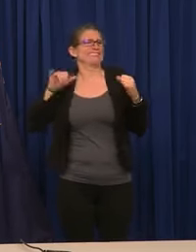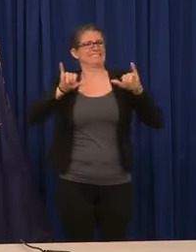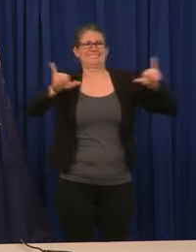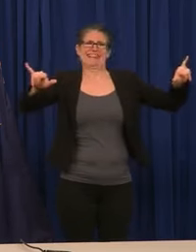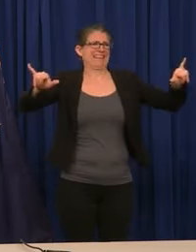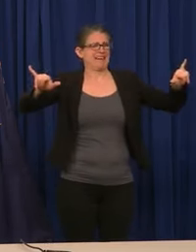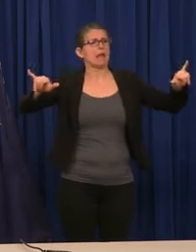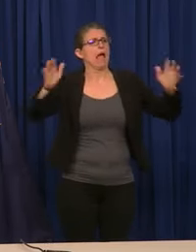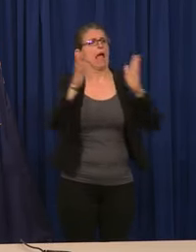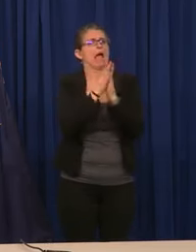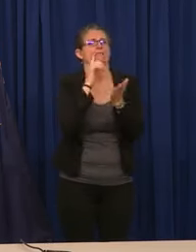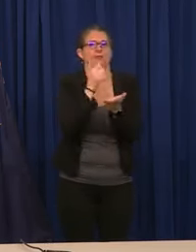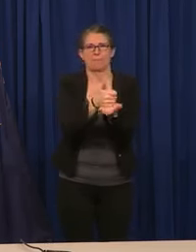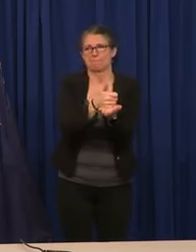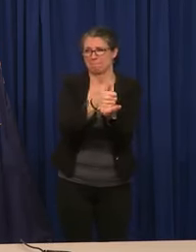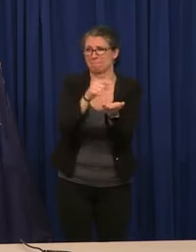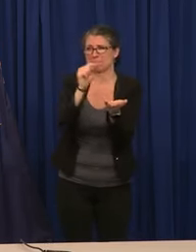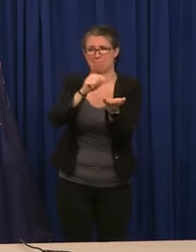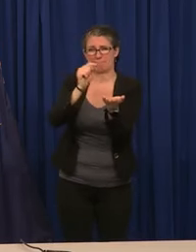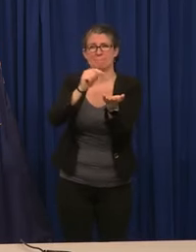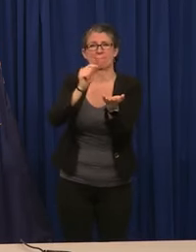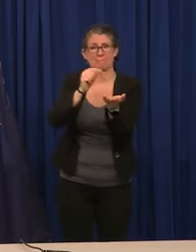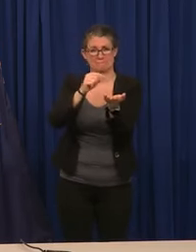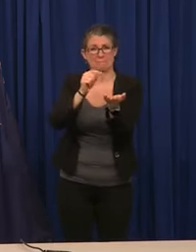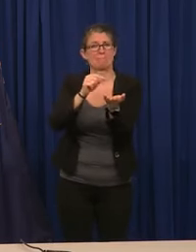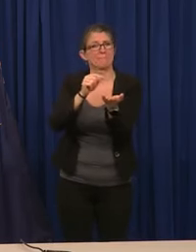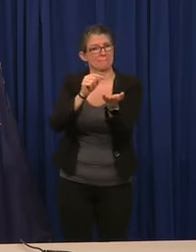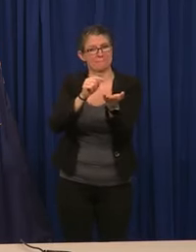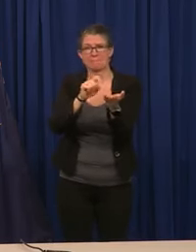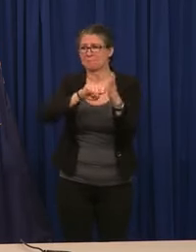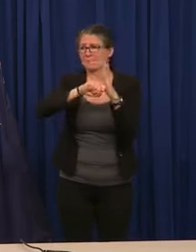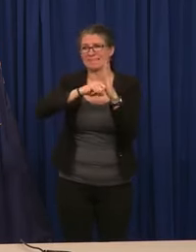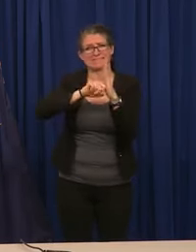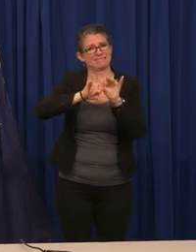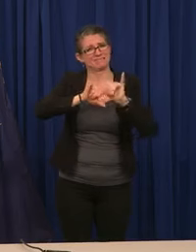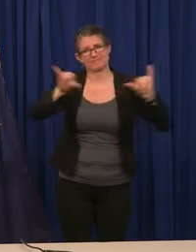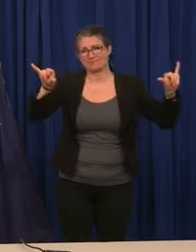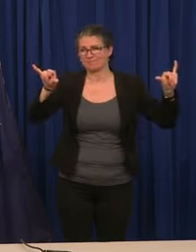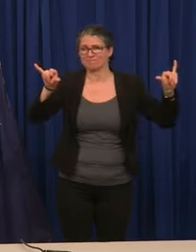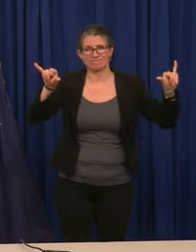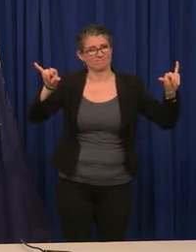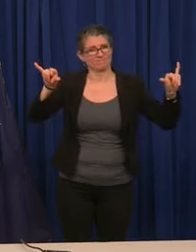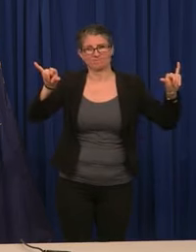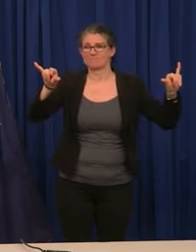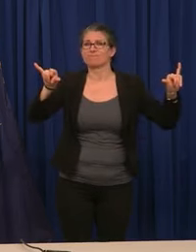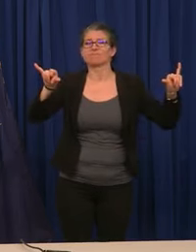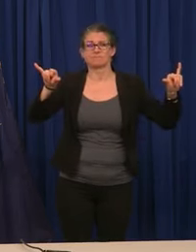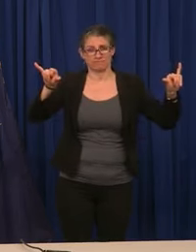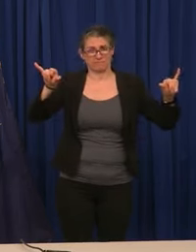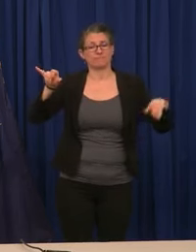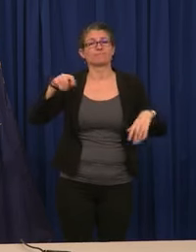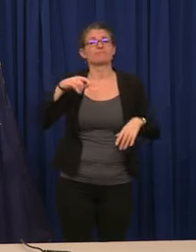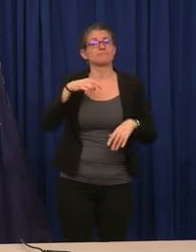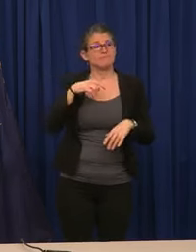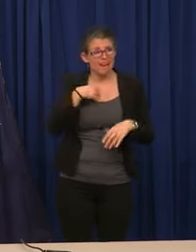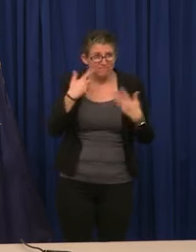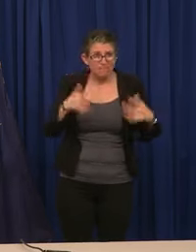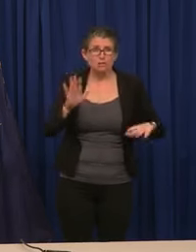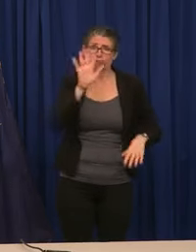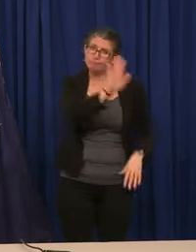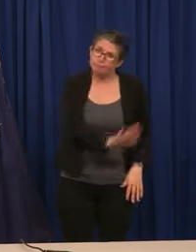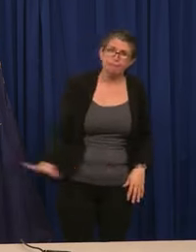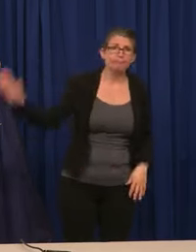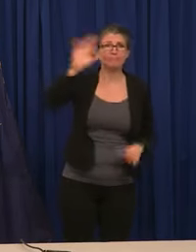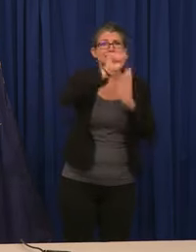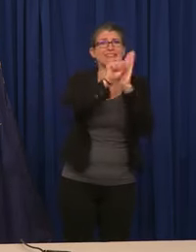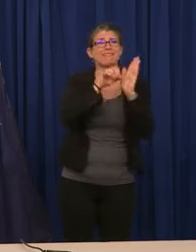who are in need, who may be elderly or older and have pre-existing conditions, I think this is also a time we urge